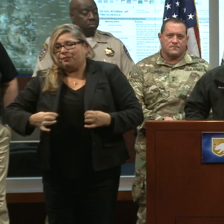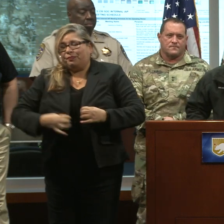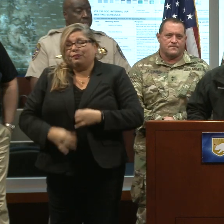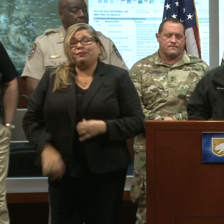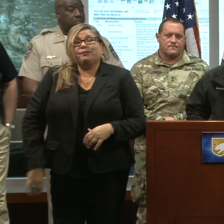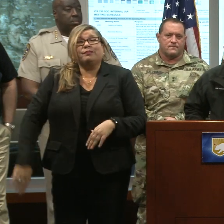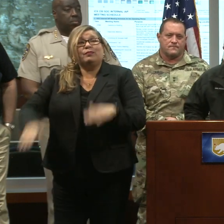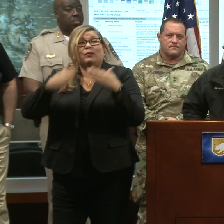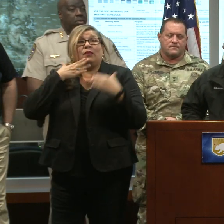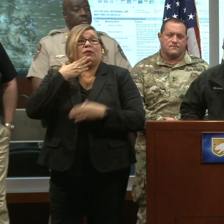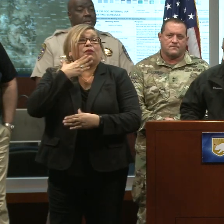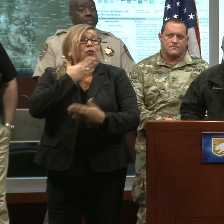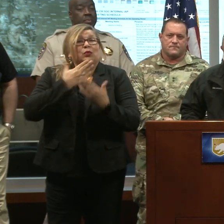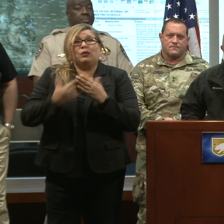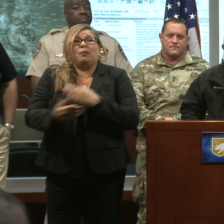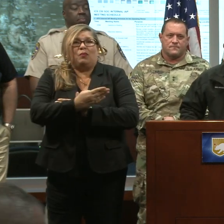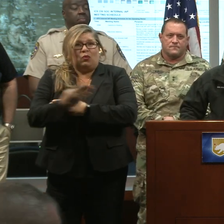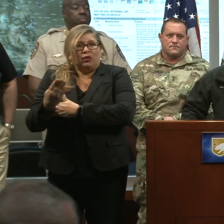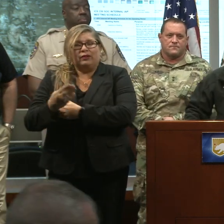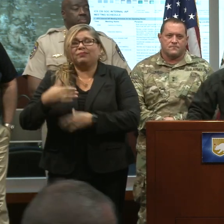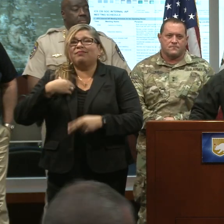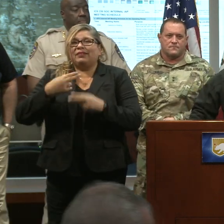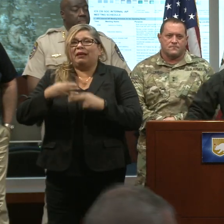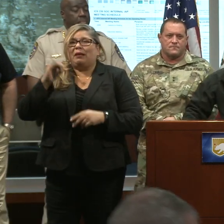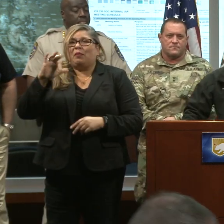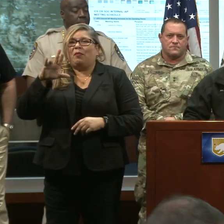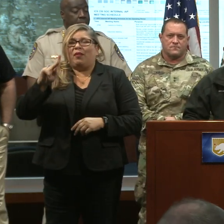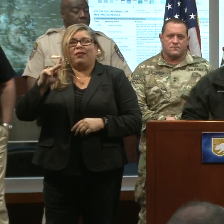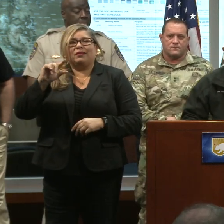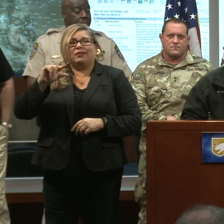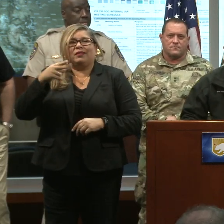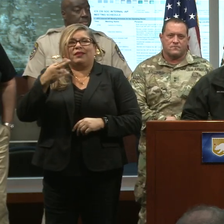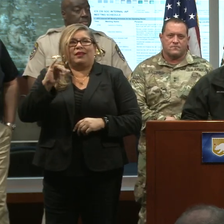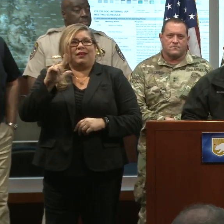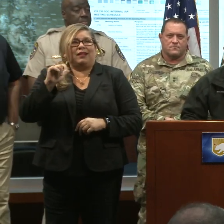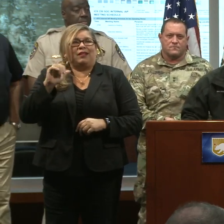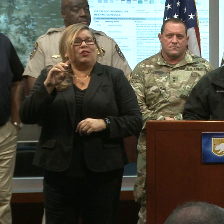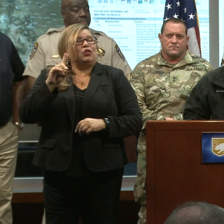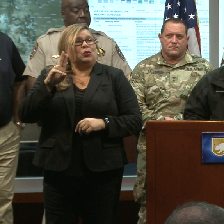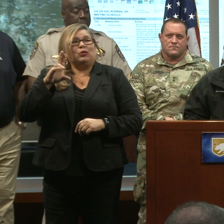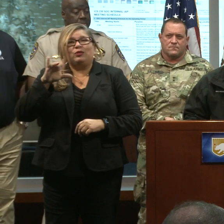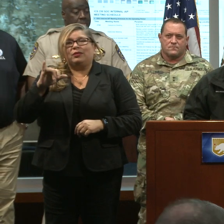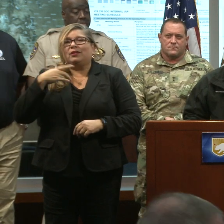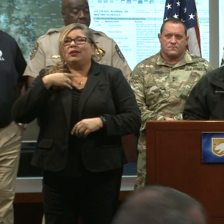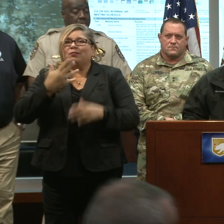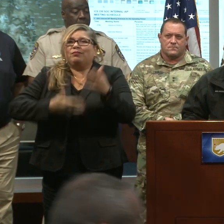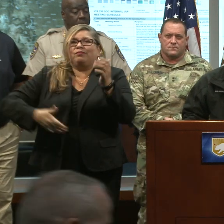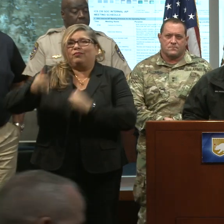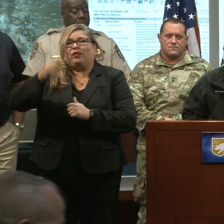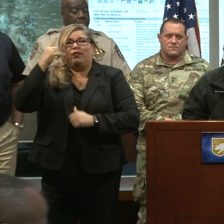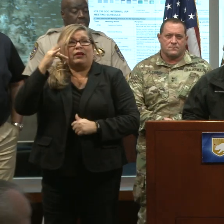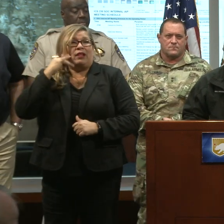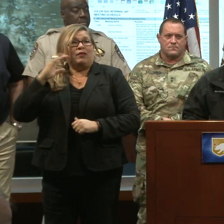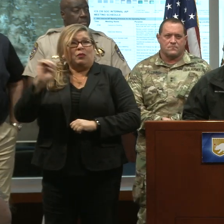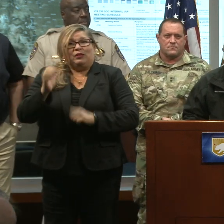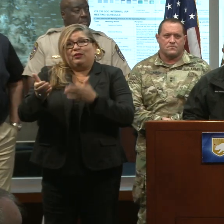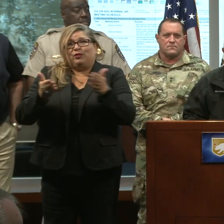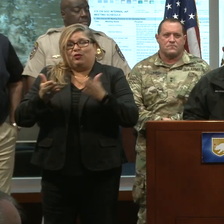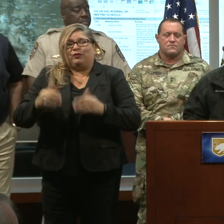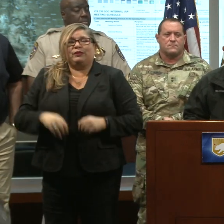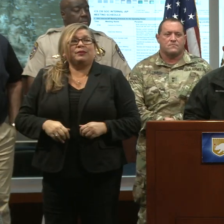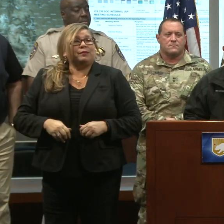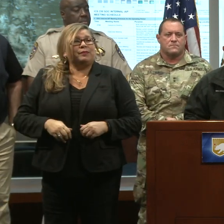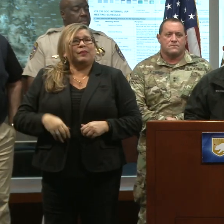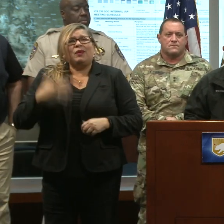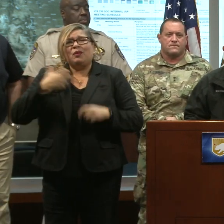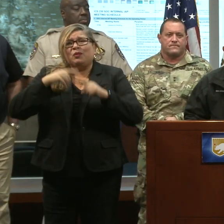All right, good morning, everyone. I'm Mark Ghilarducci, the director here at the Governor's Office of Emergency Services. Well, let me